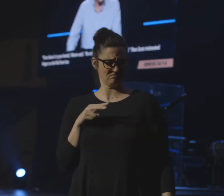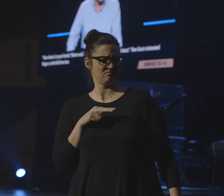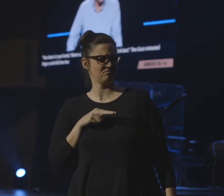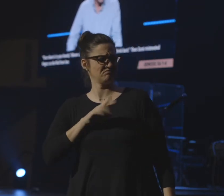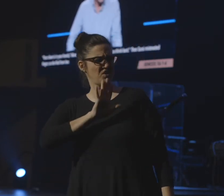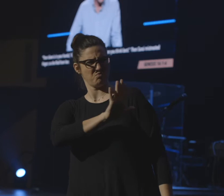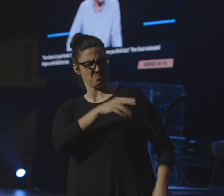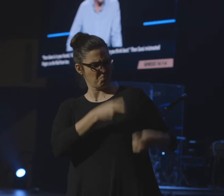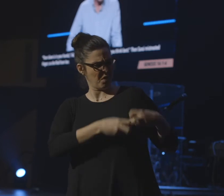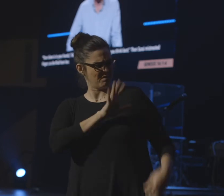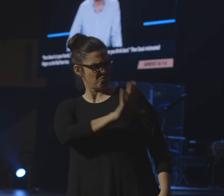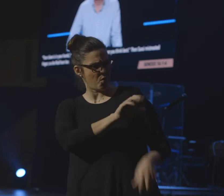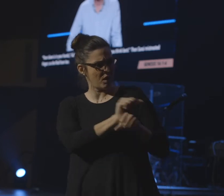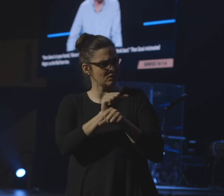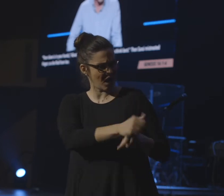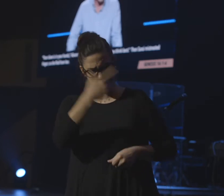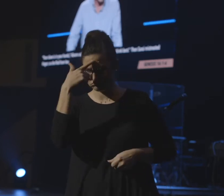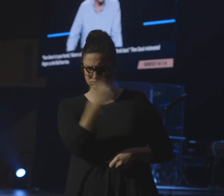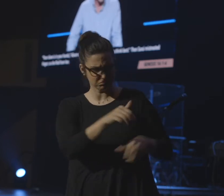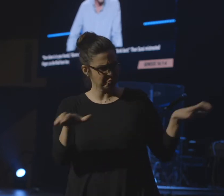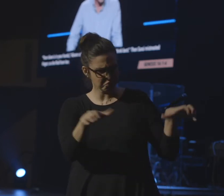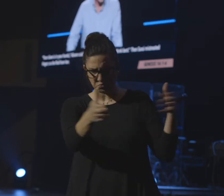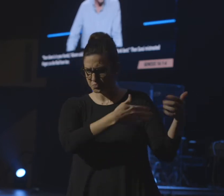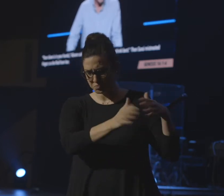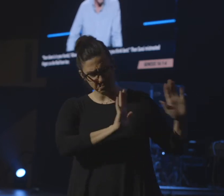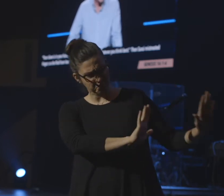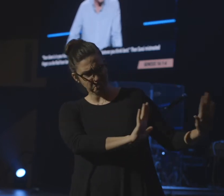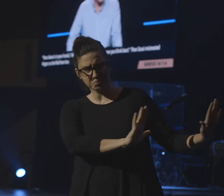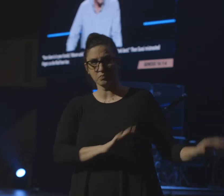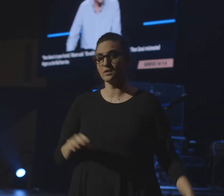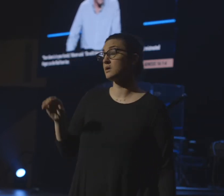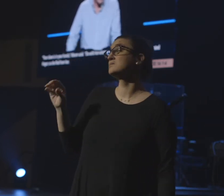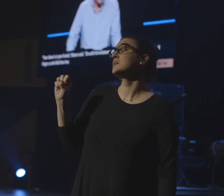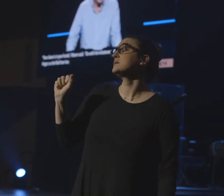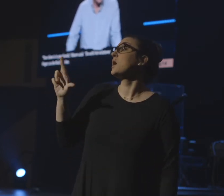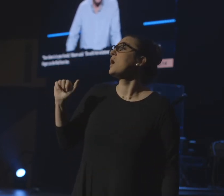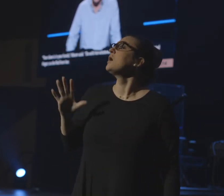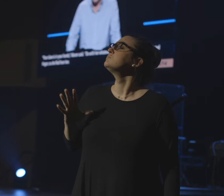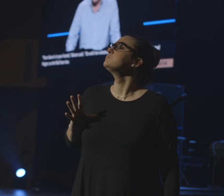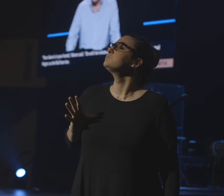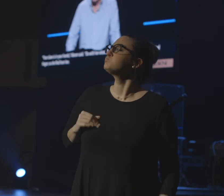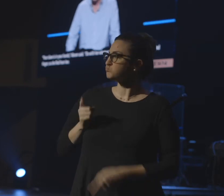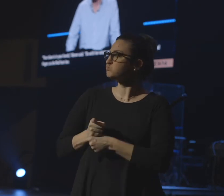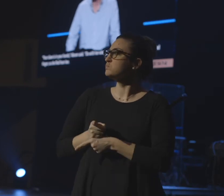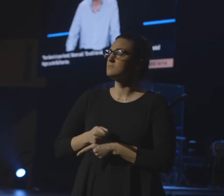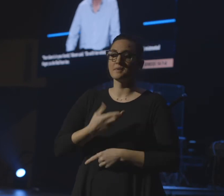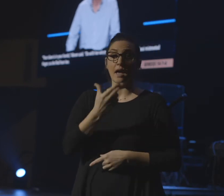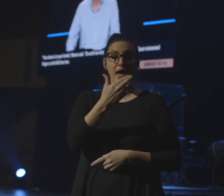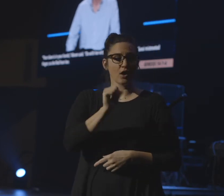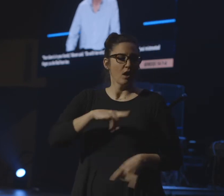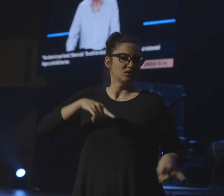said. "Do with her whatever you think best." Then Sarai mistreated Hagar, so she